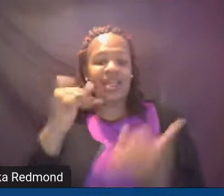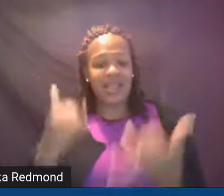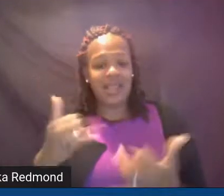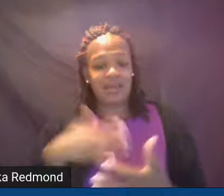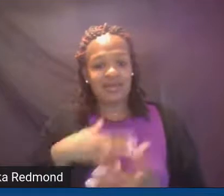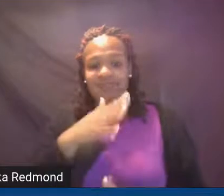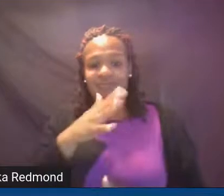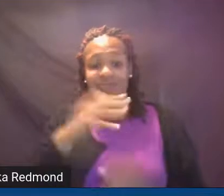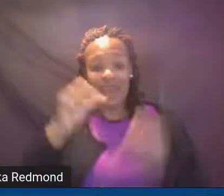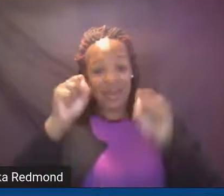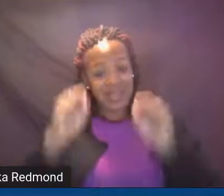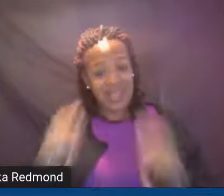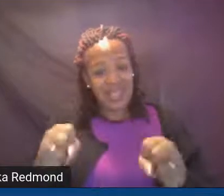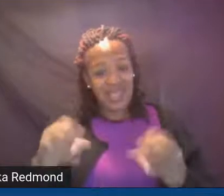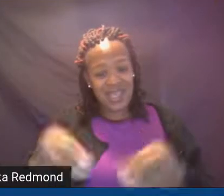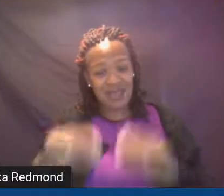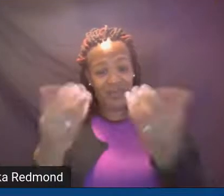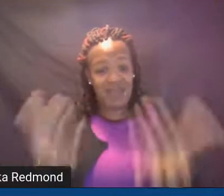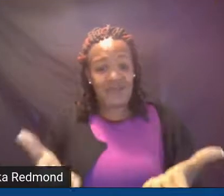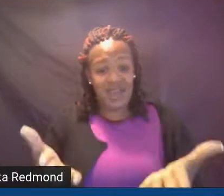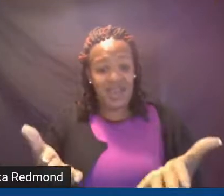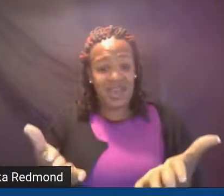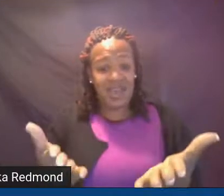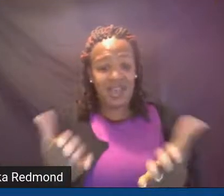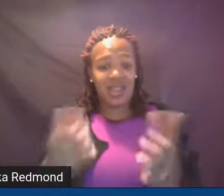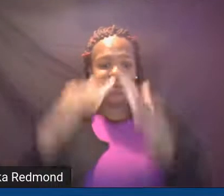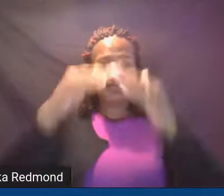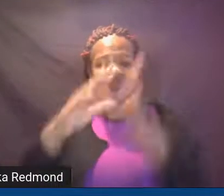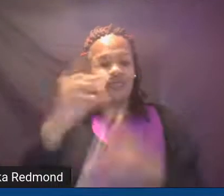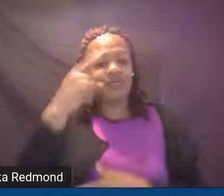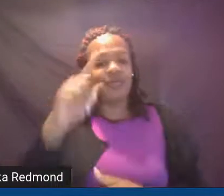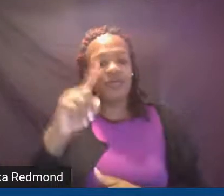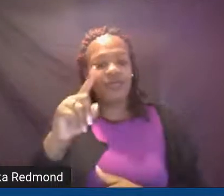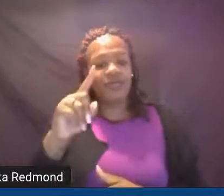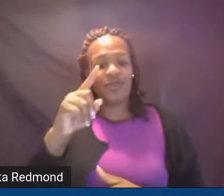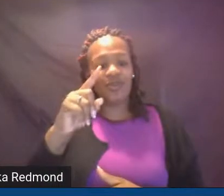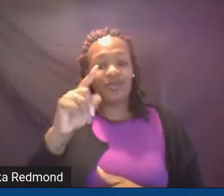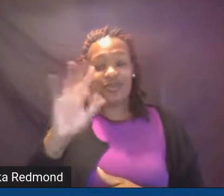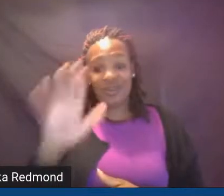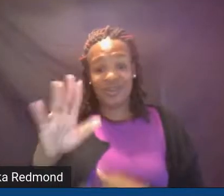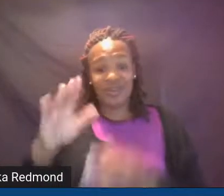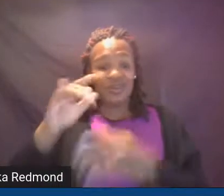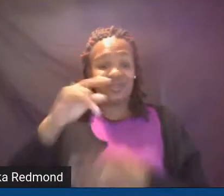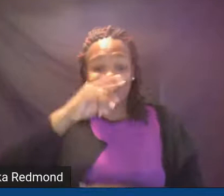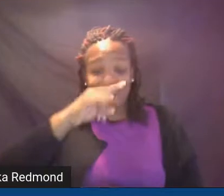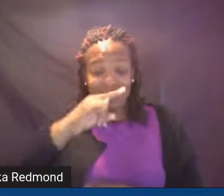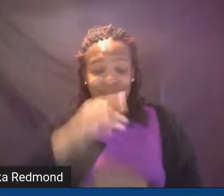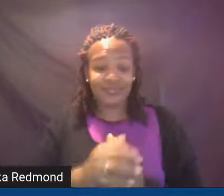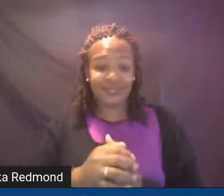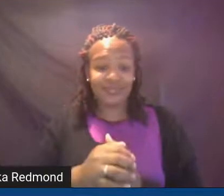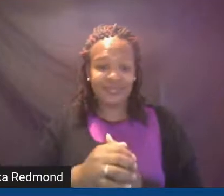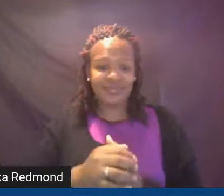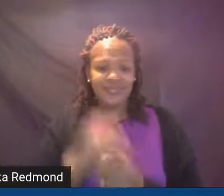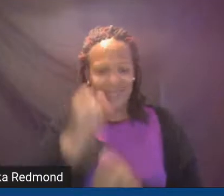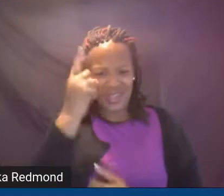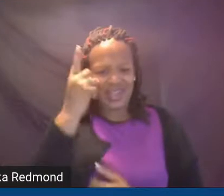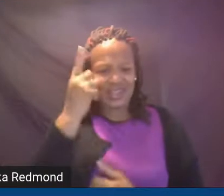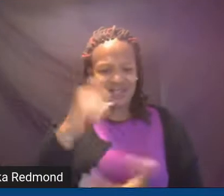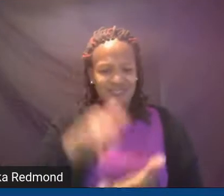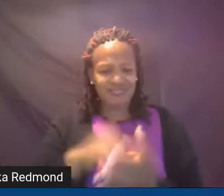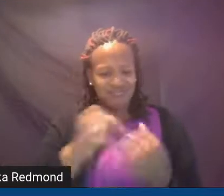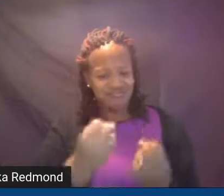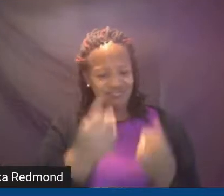kids. And so I see that, and I think that the next way of working is about making that